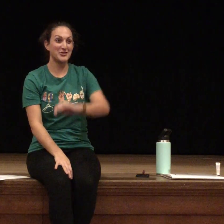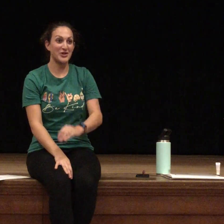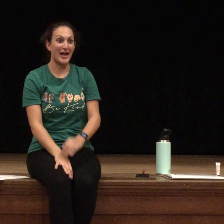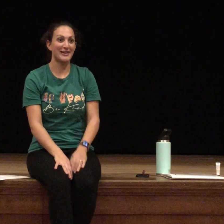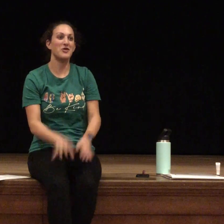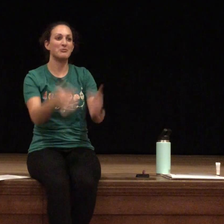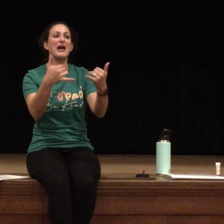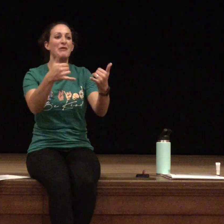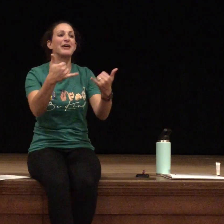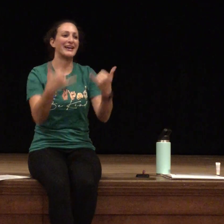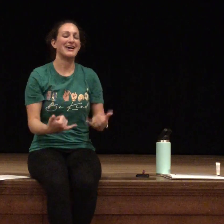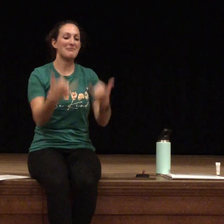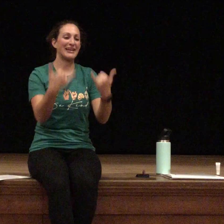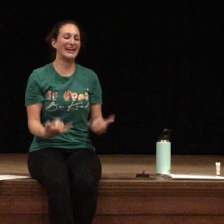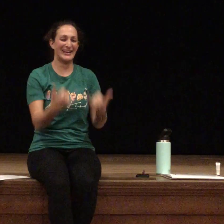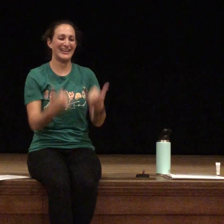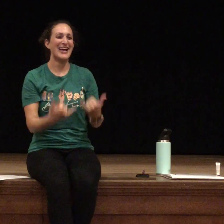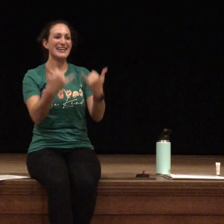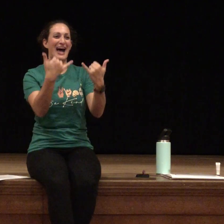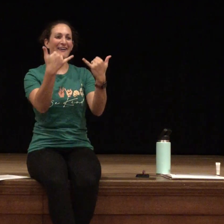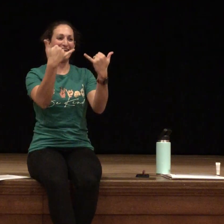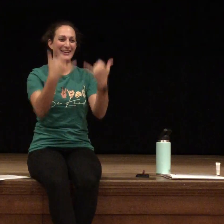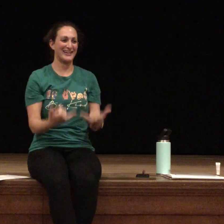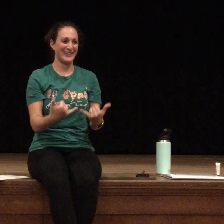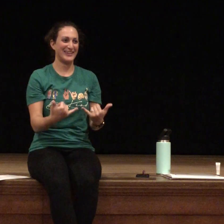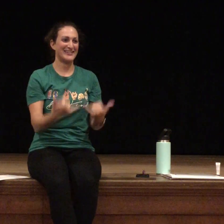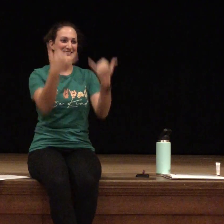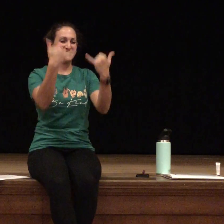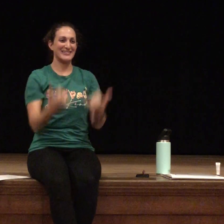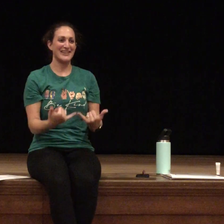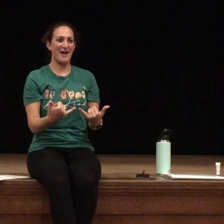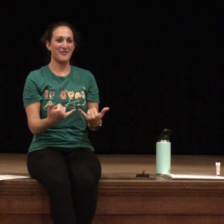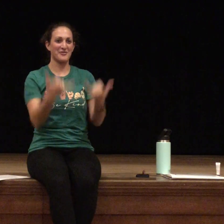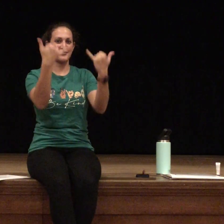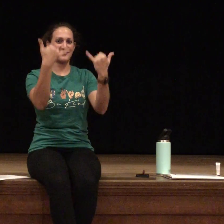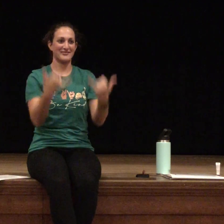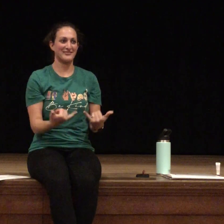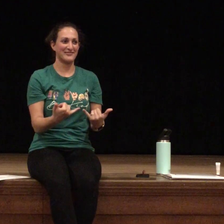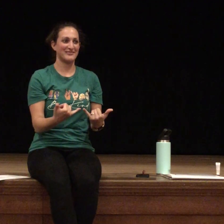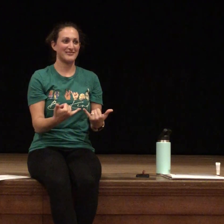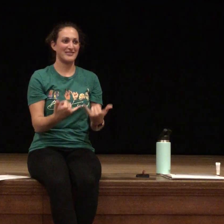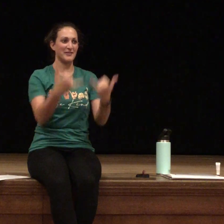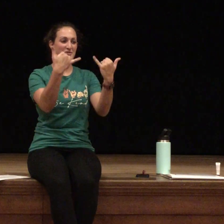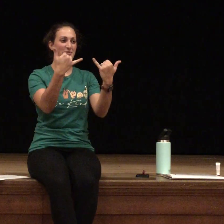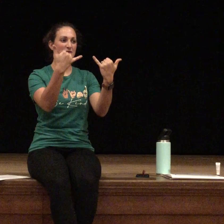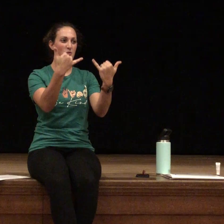6:39. No, No. I'm kidding. No, I'm kidding. no. Now. Now. Now. Yep, so it's going to be 2